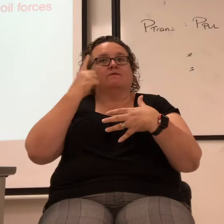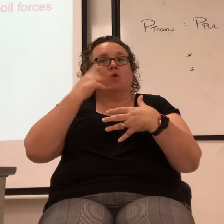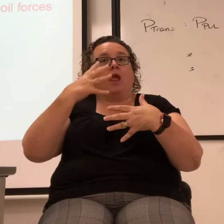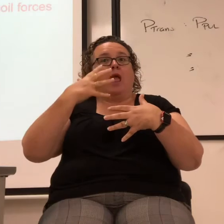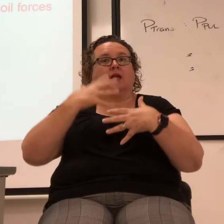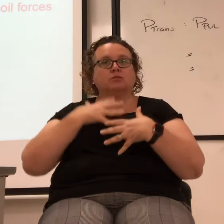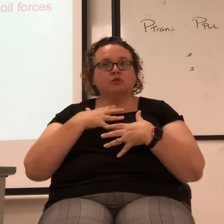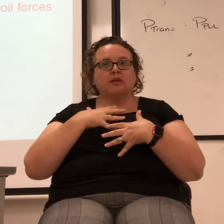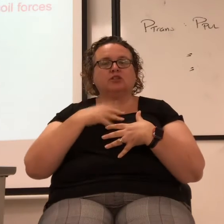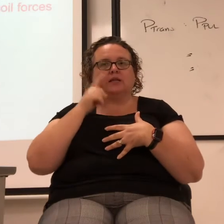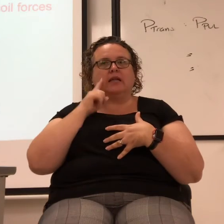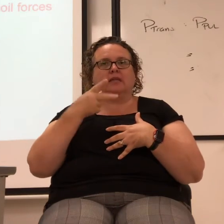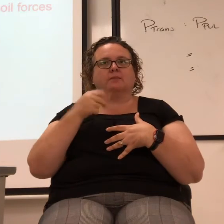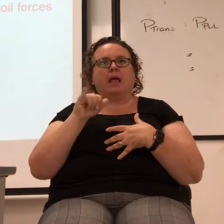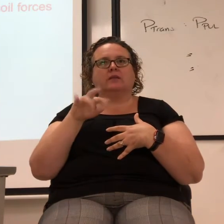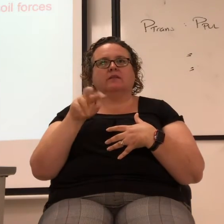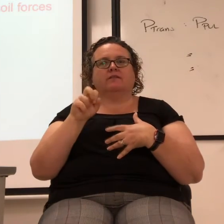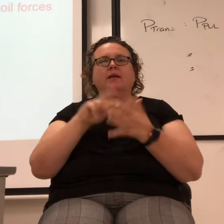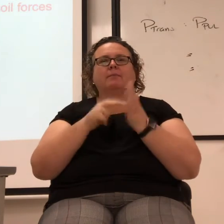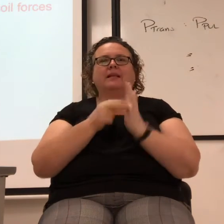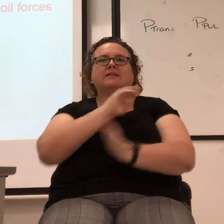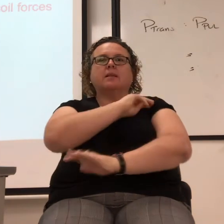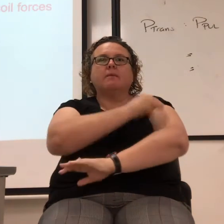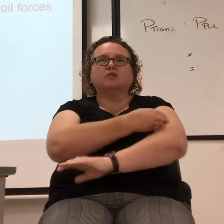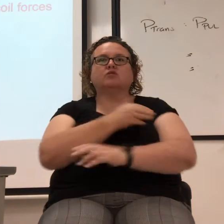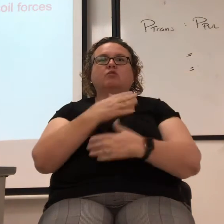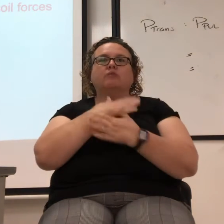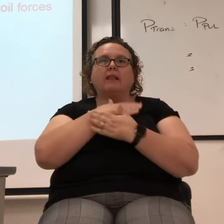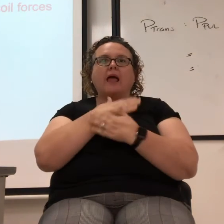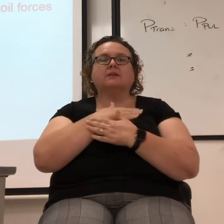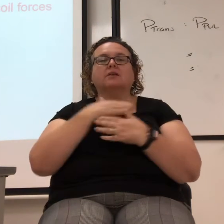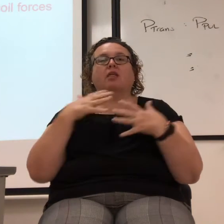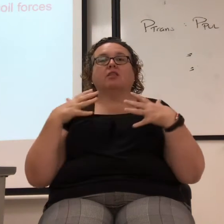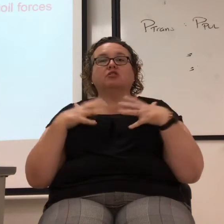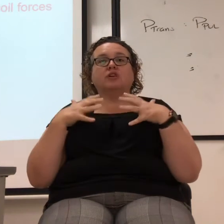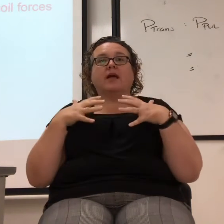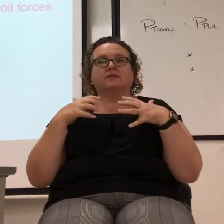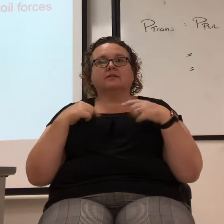it's passive. Basically, the muscles relax, the chest and lung recoil.